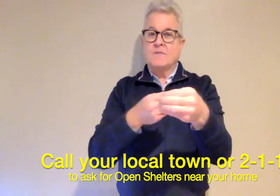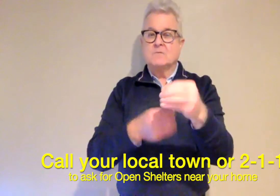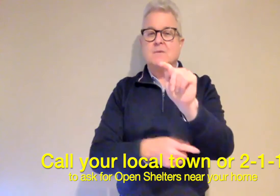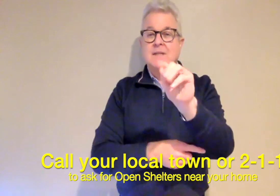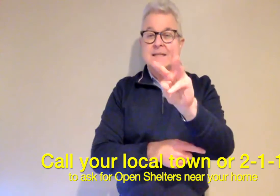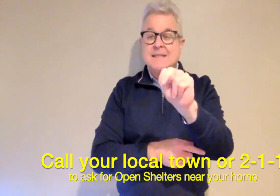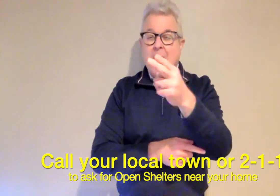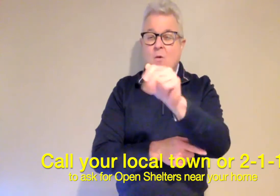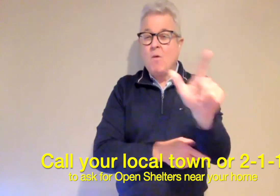the mayor's office.